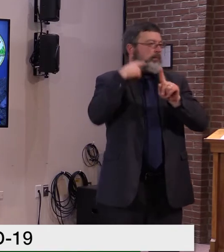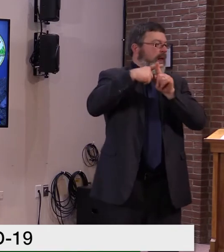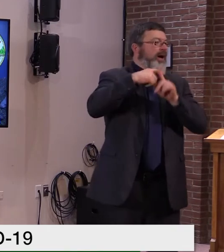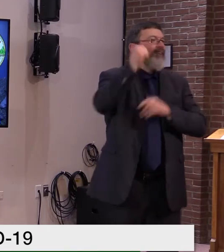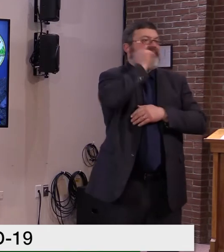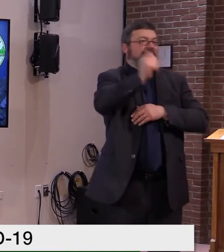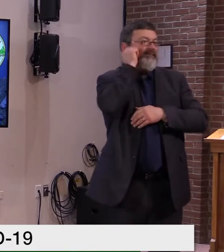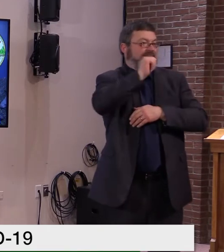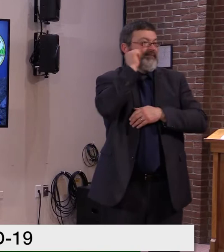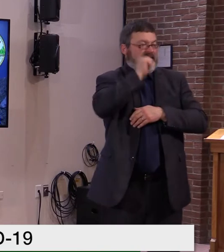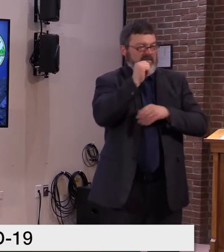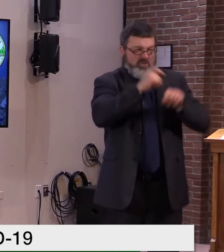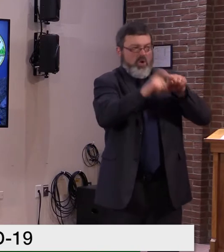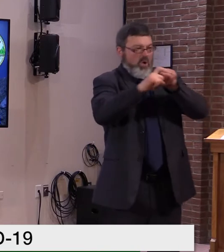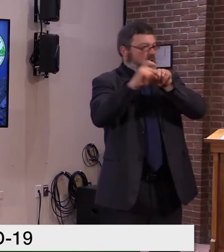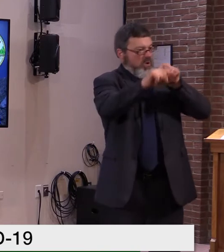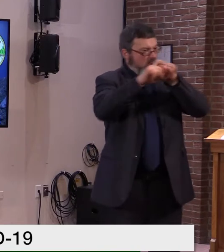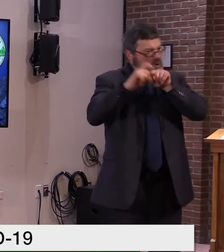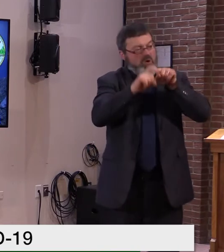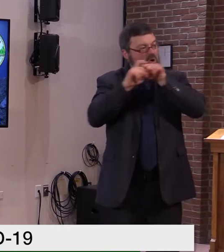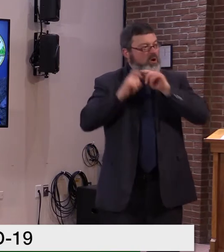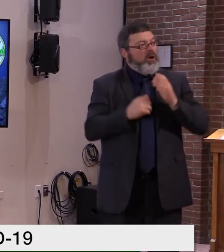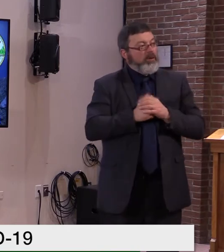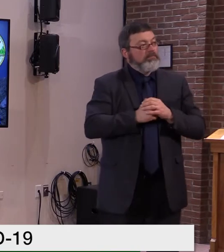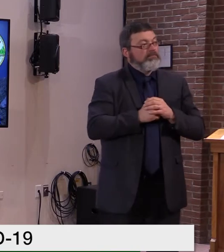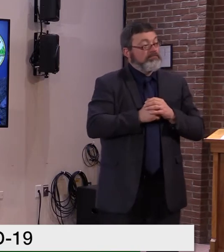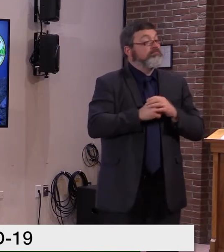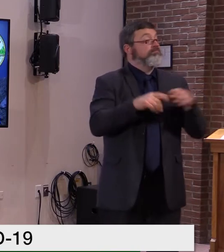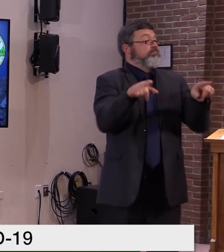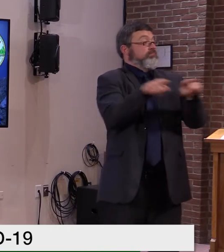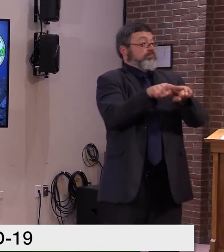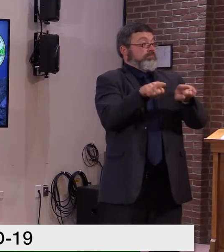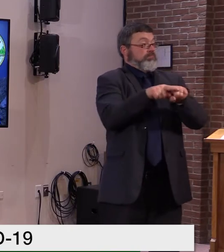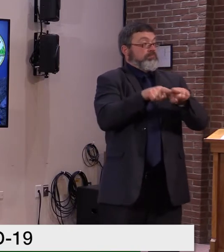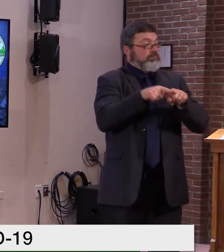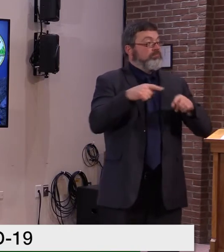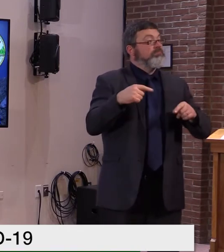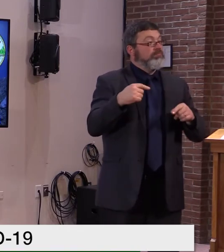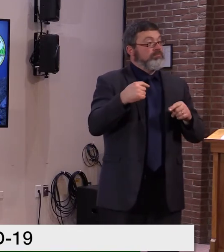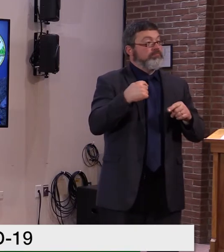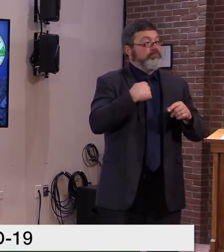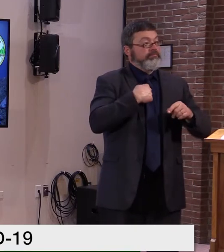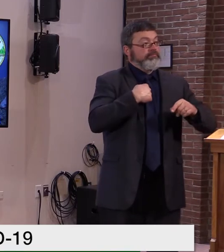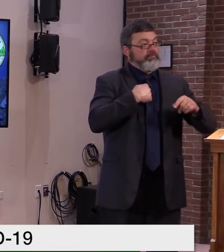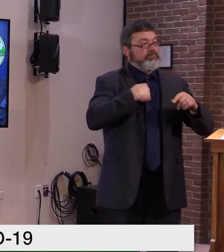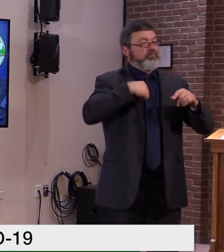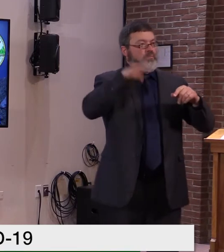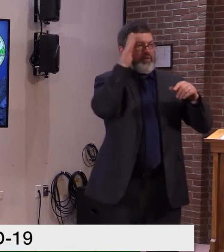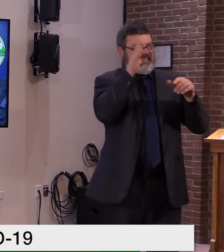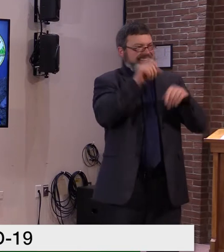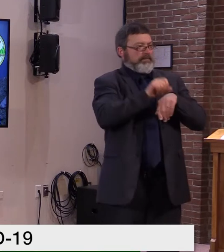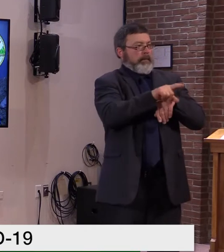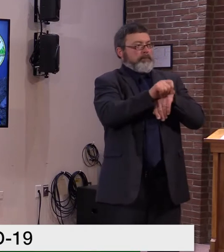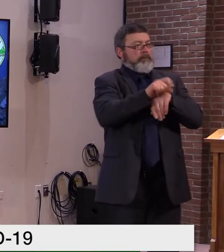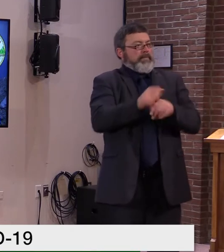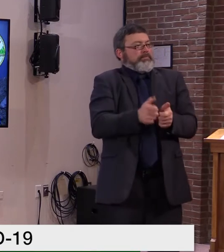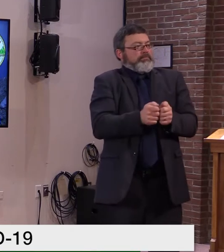and implementing a text notification to reach Vermonters with initial information.